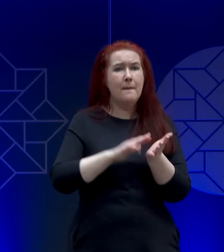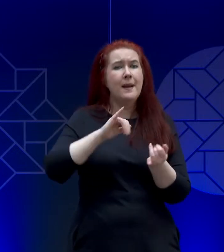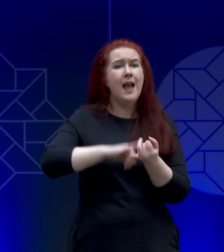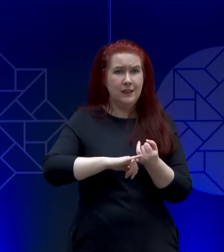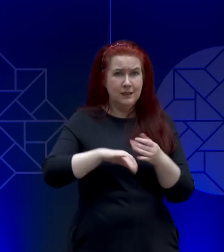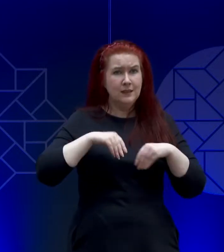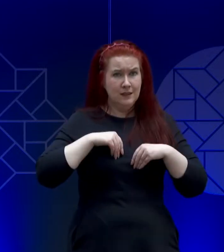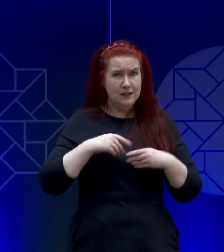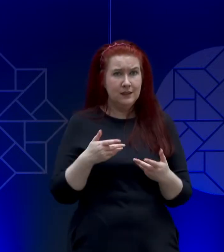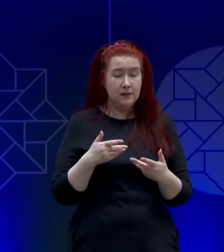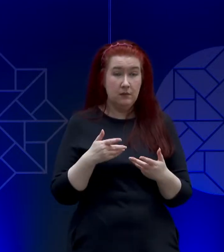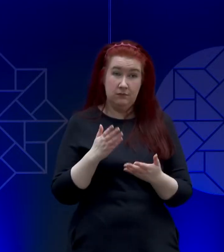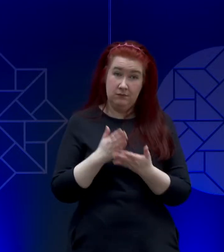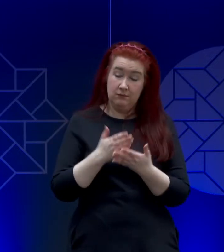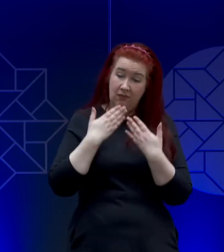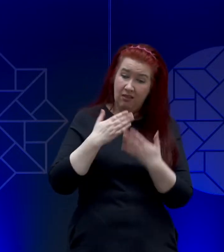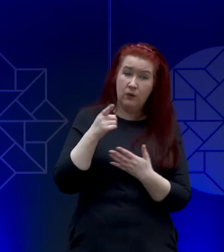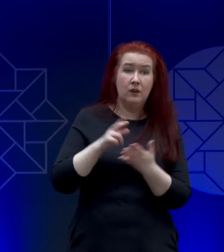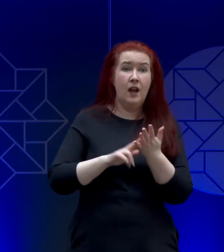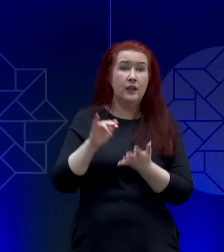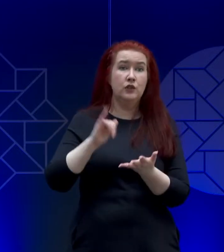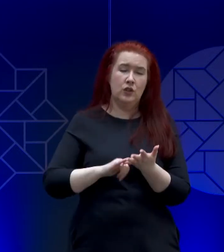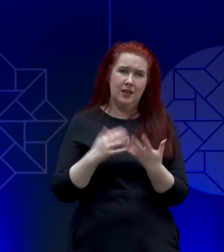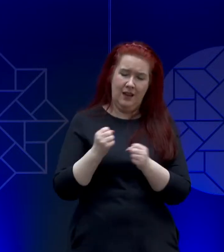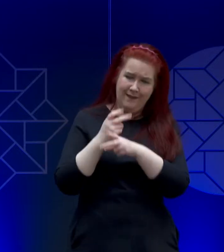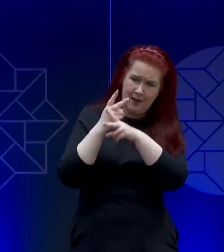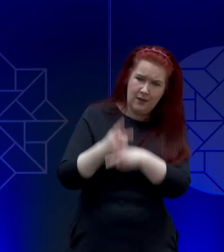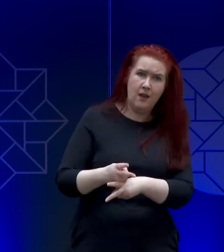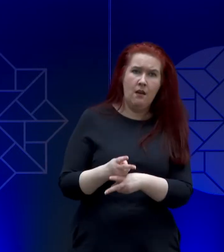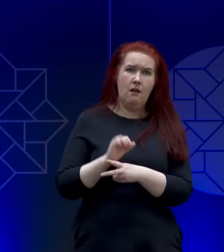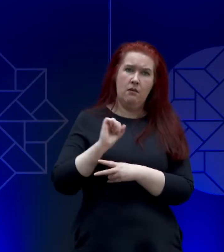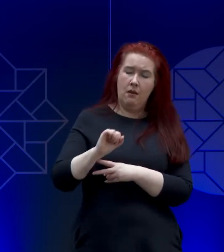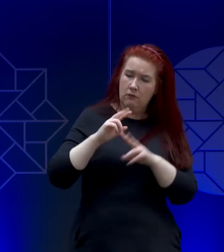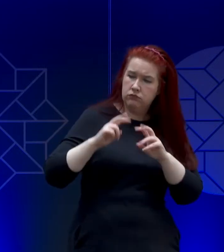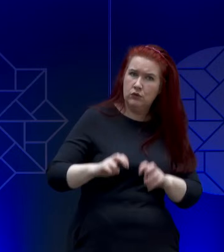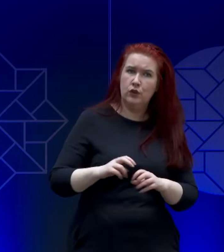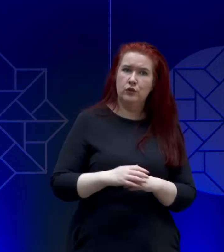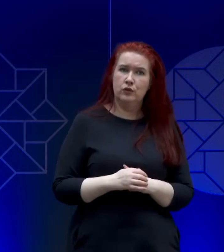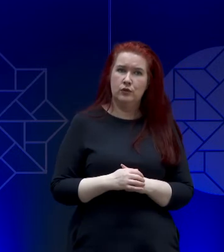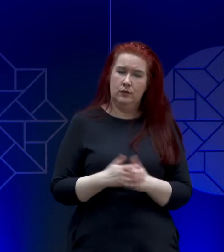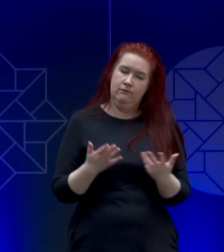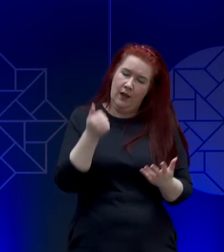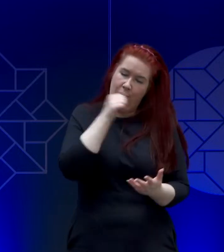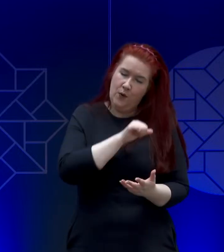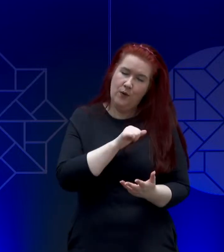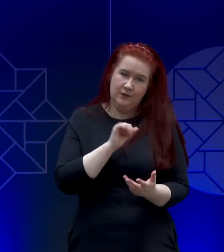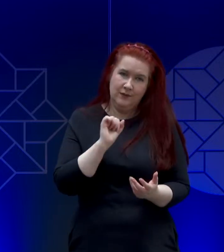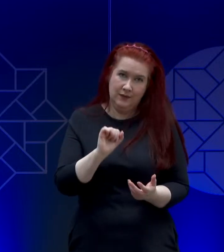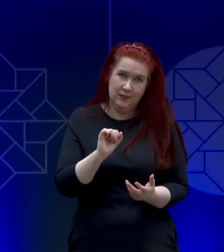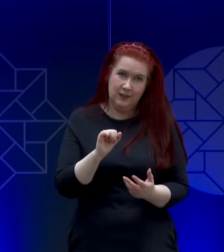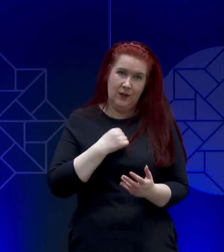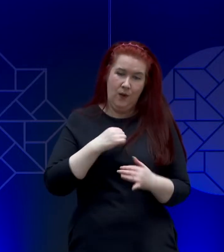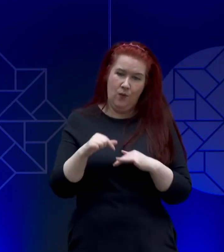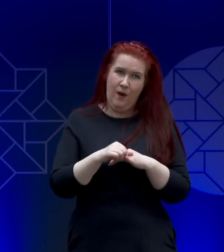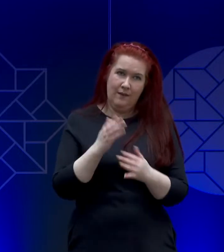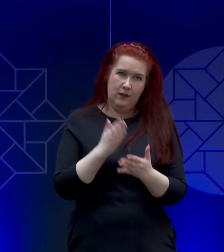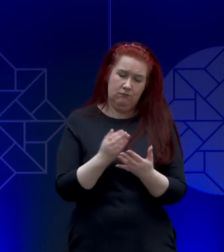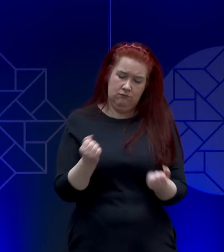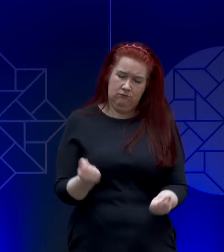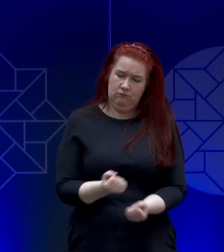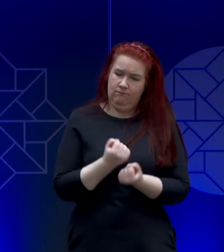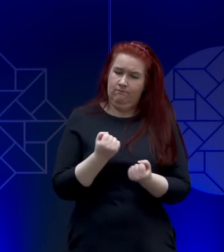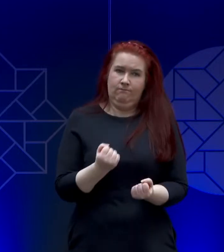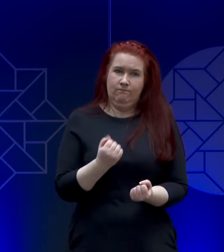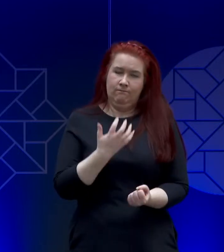outstanding care and insight of the National Health Service, alongside, might I say, her absolutely